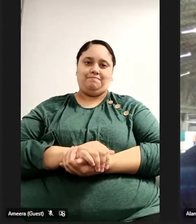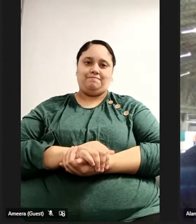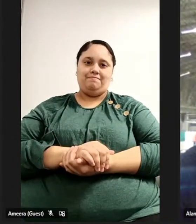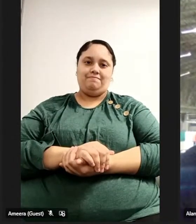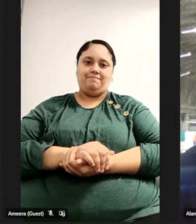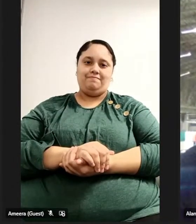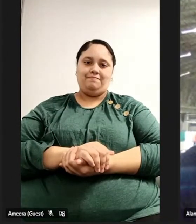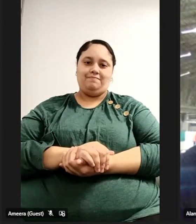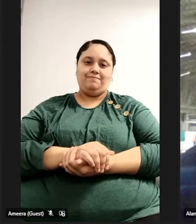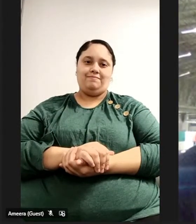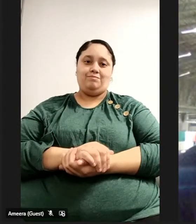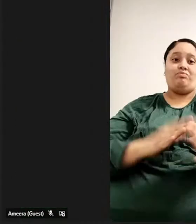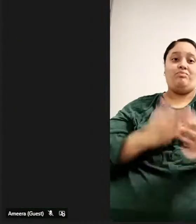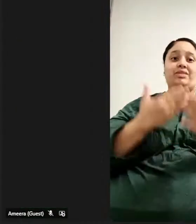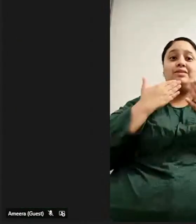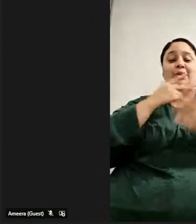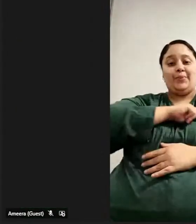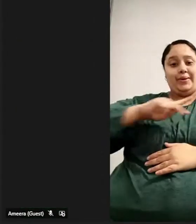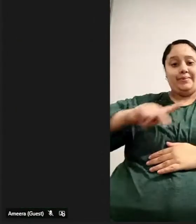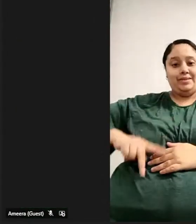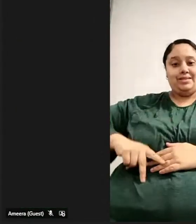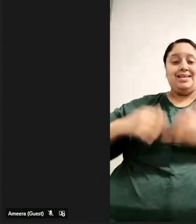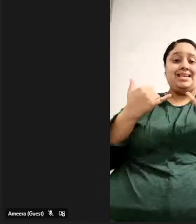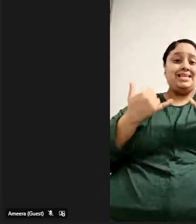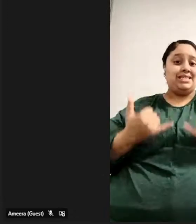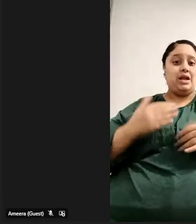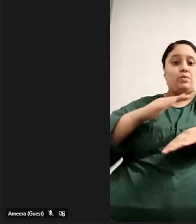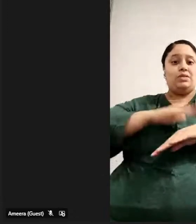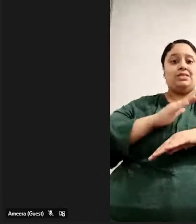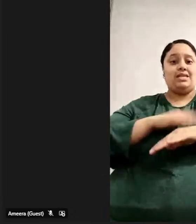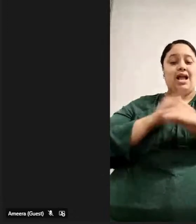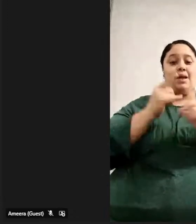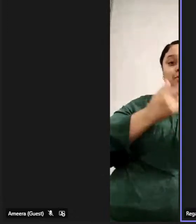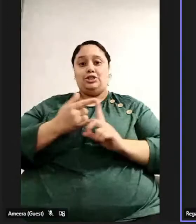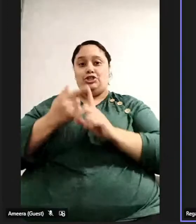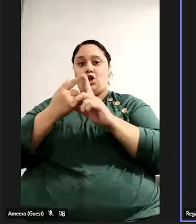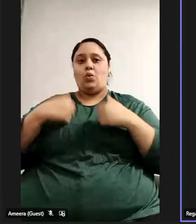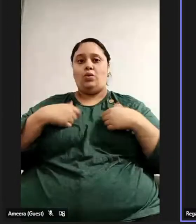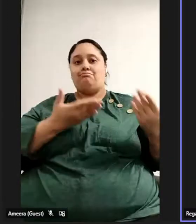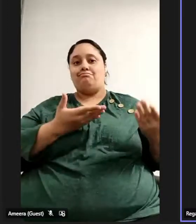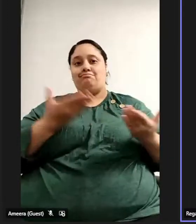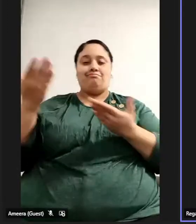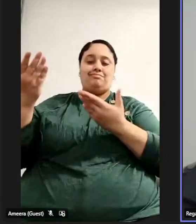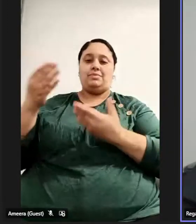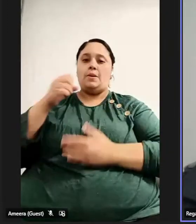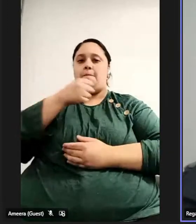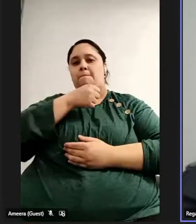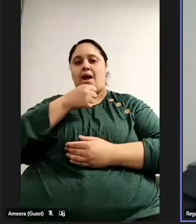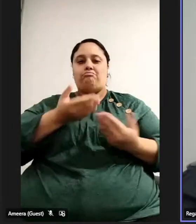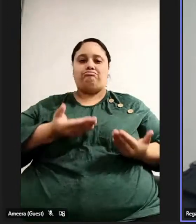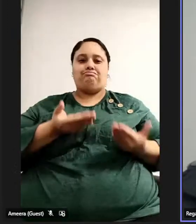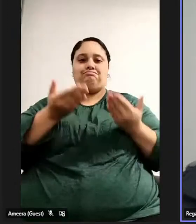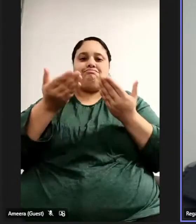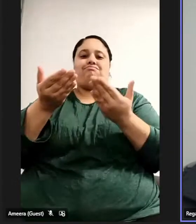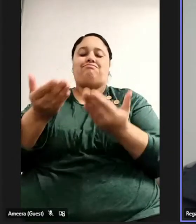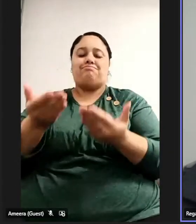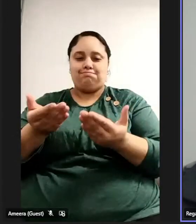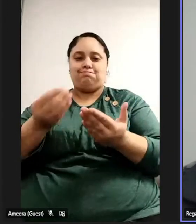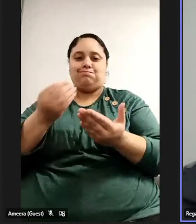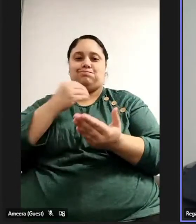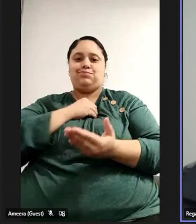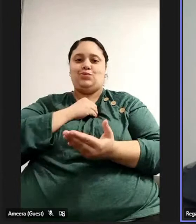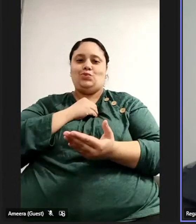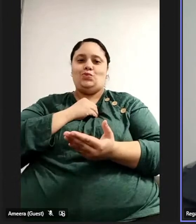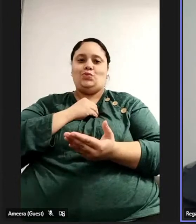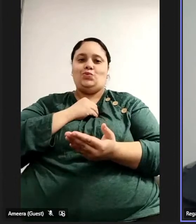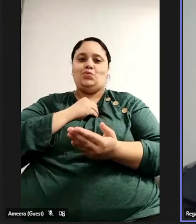Thank you, Premier. It's now that time of the Digicon where we hand over, we hand the microphone and the camera to